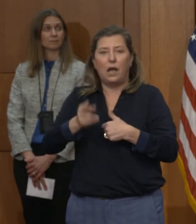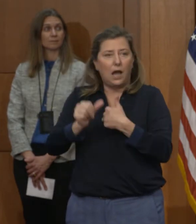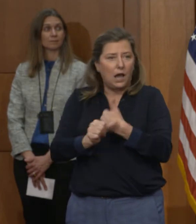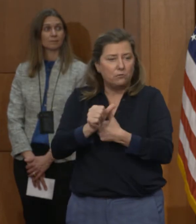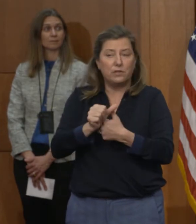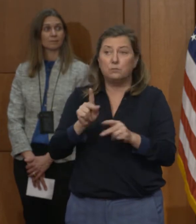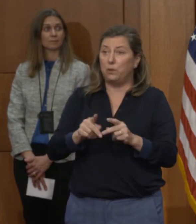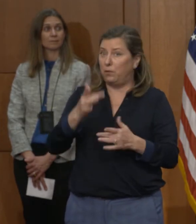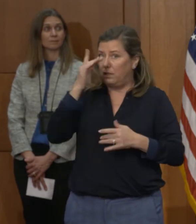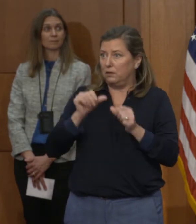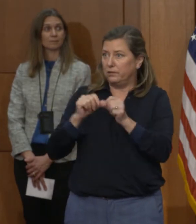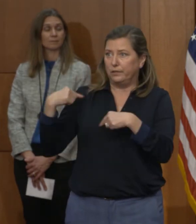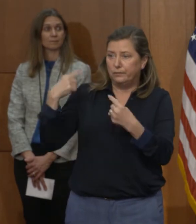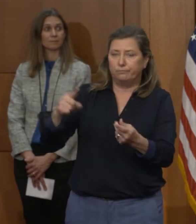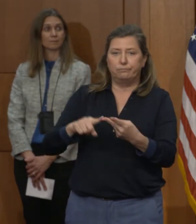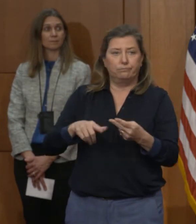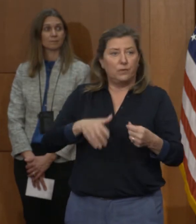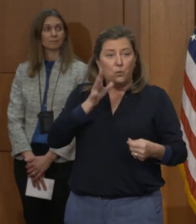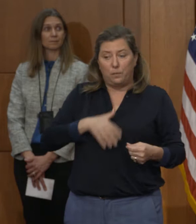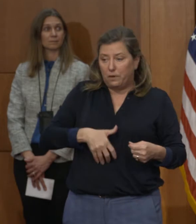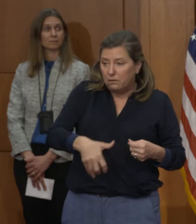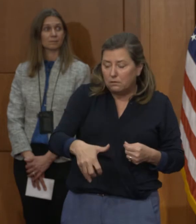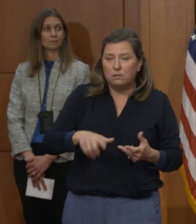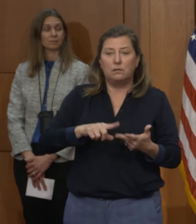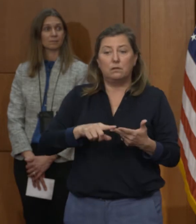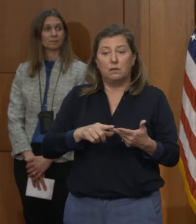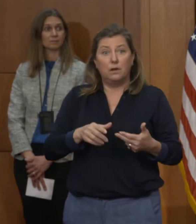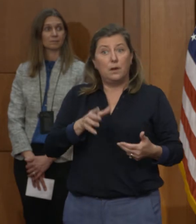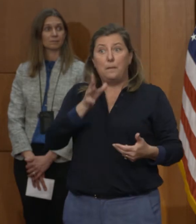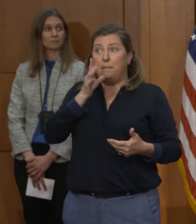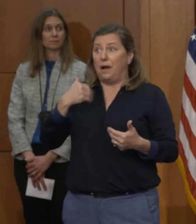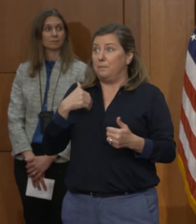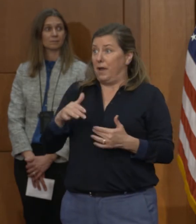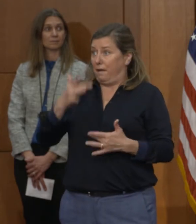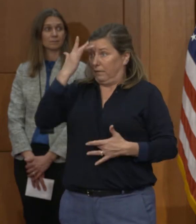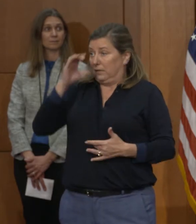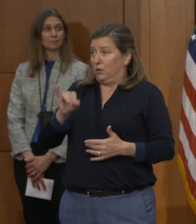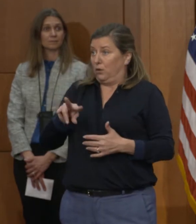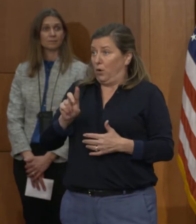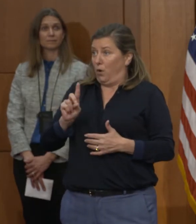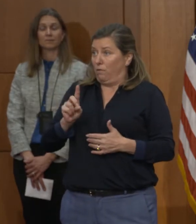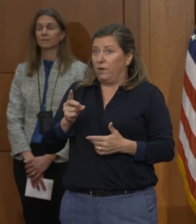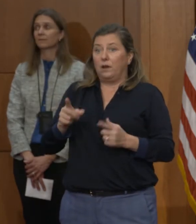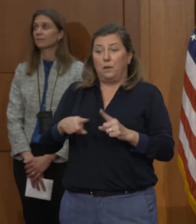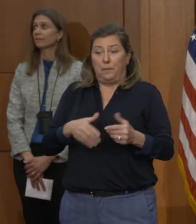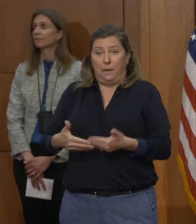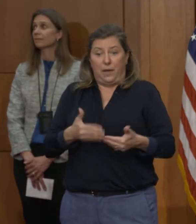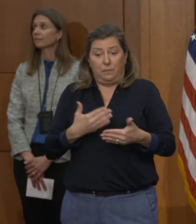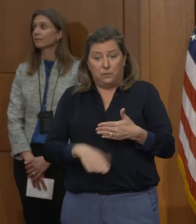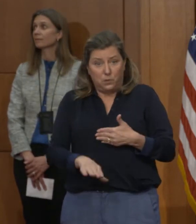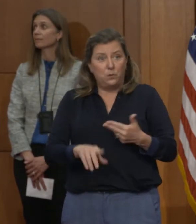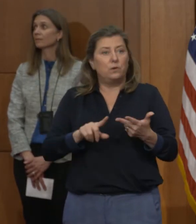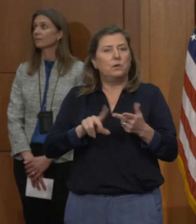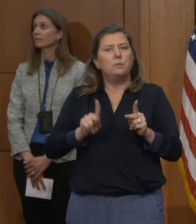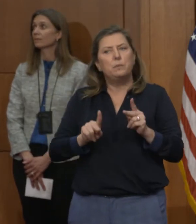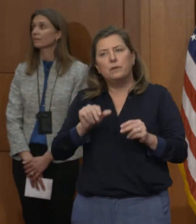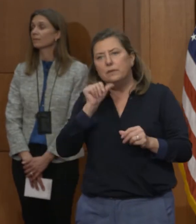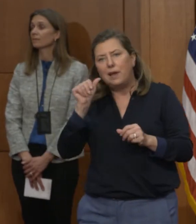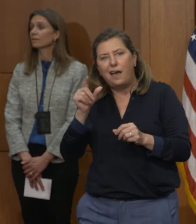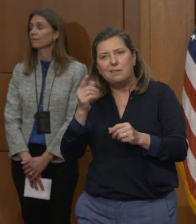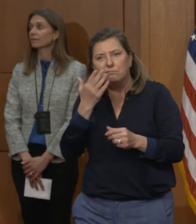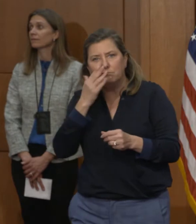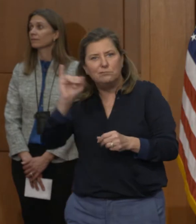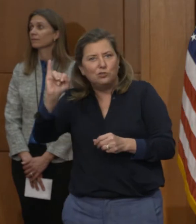disease, pregnant women, babies born to mother with COVID, and the uninsured and underinsured. As we do that, we're looking for ways